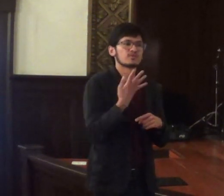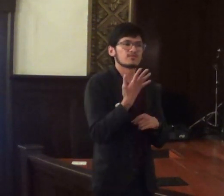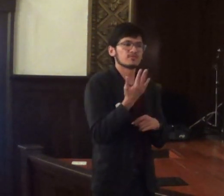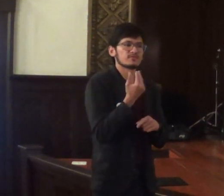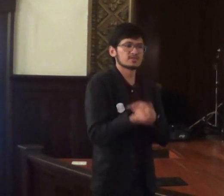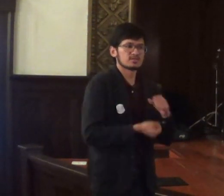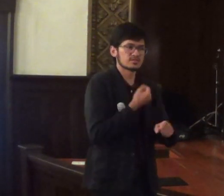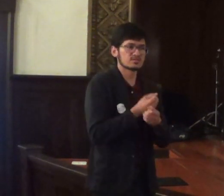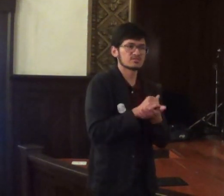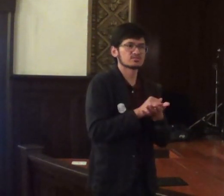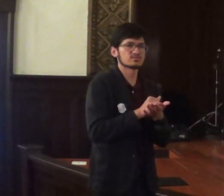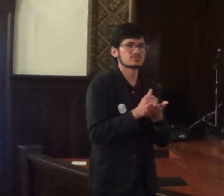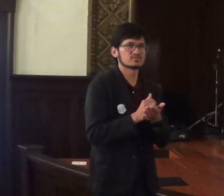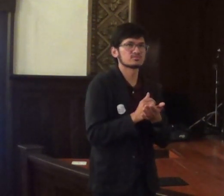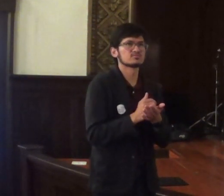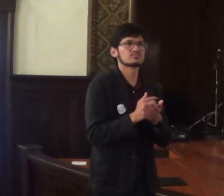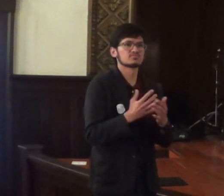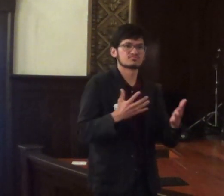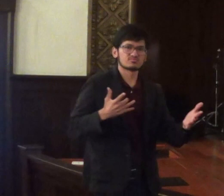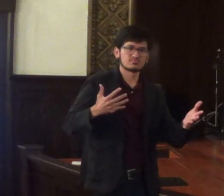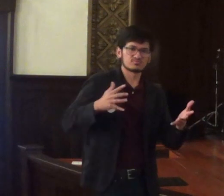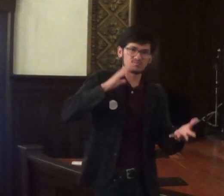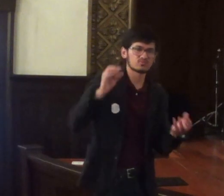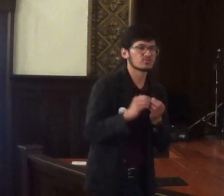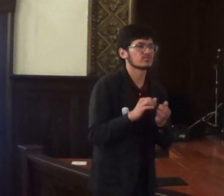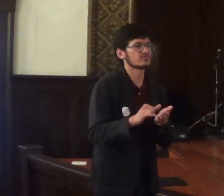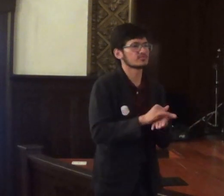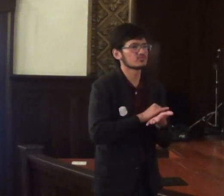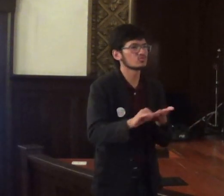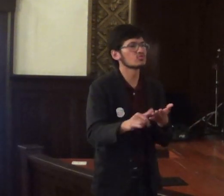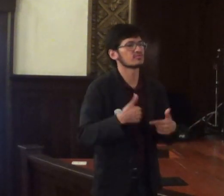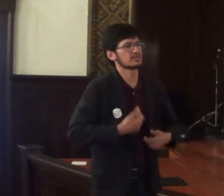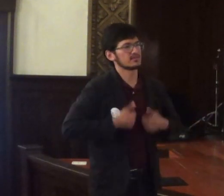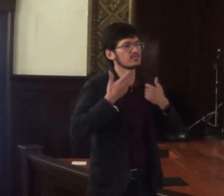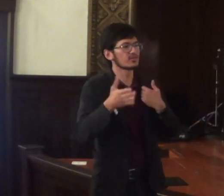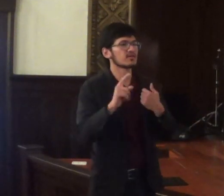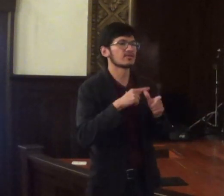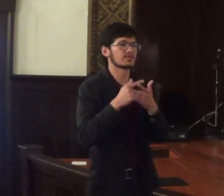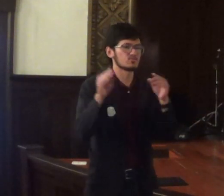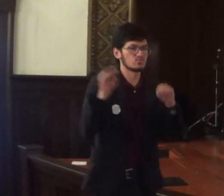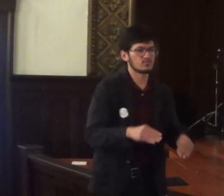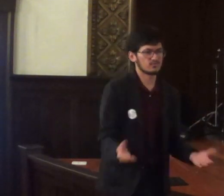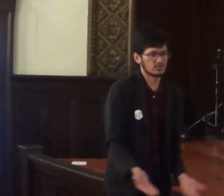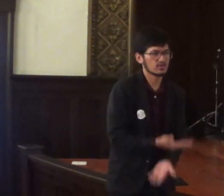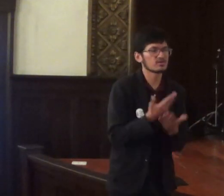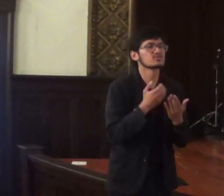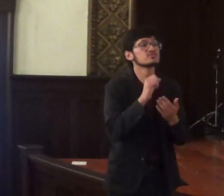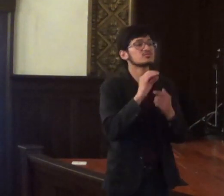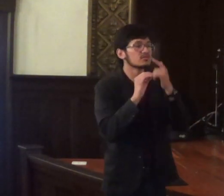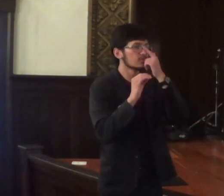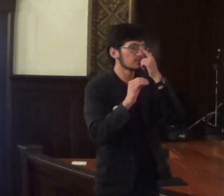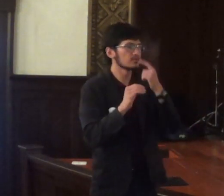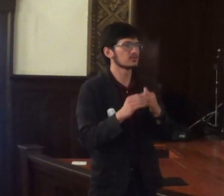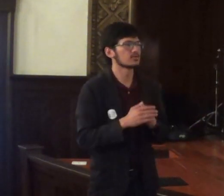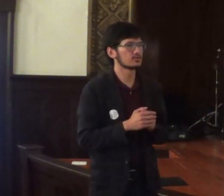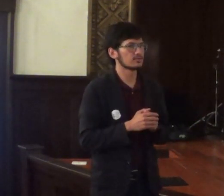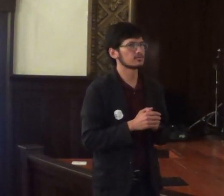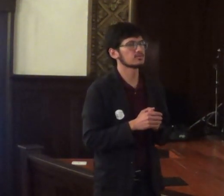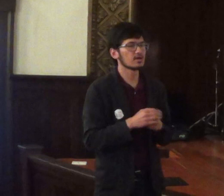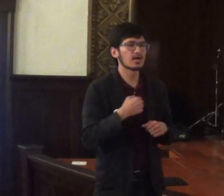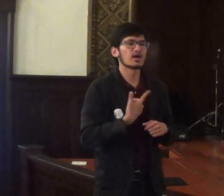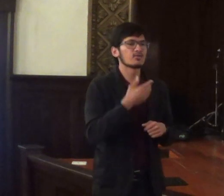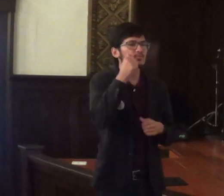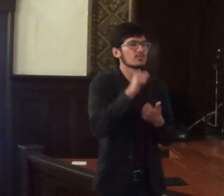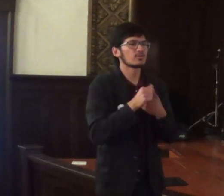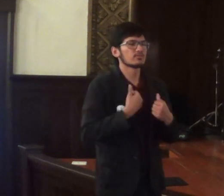again. But I'm primordially Southern California, a person from Southern California. You know what I mean? I grew up on an Indian reservation outside of San